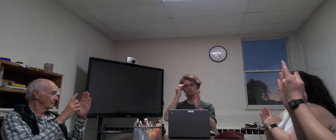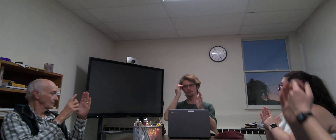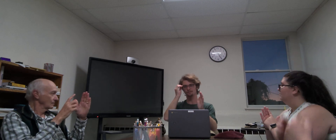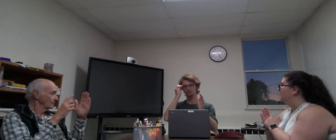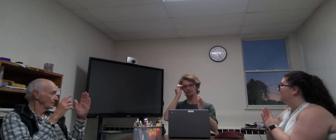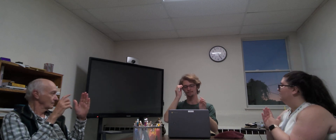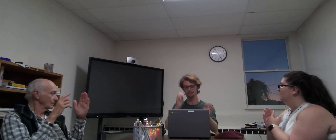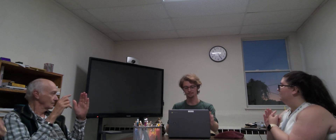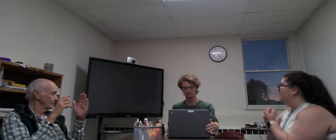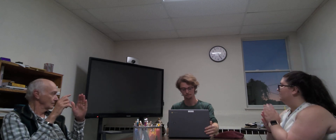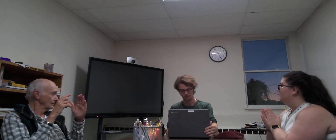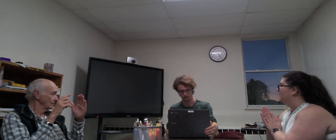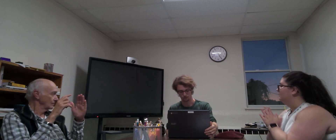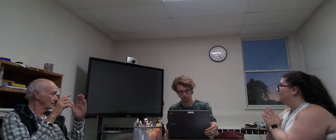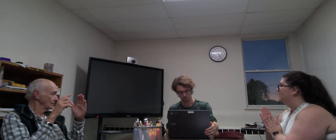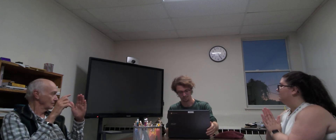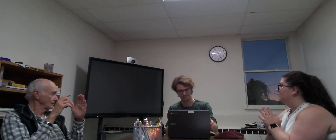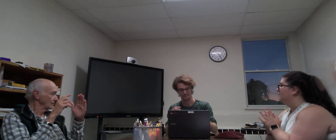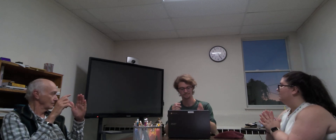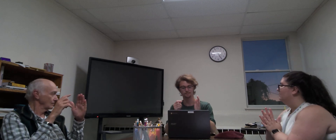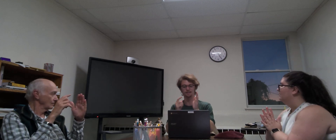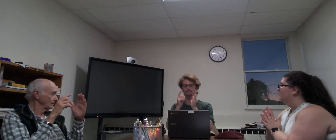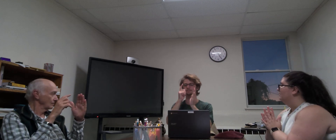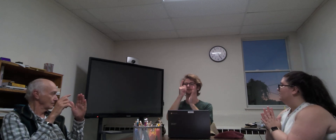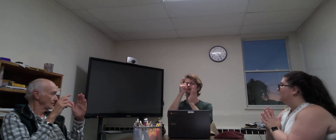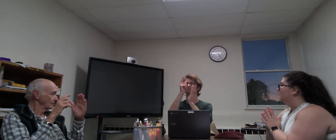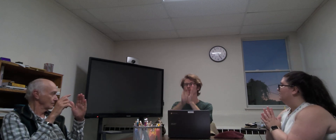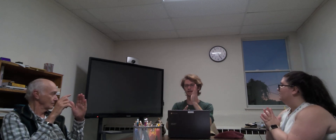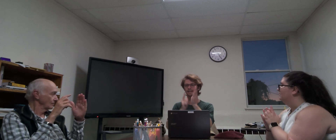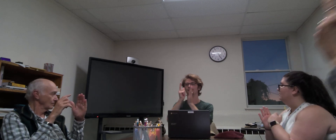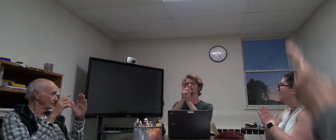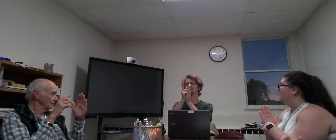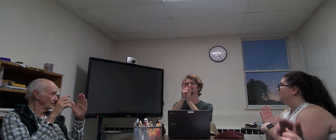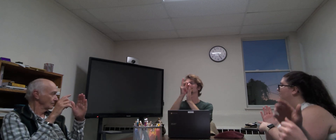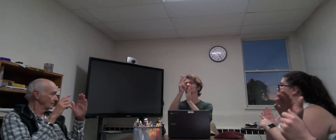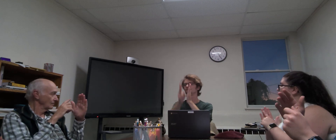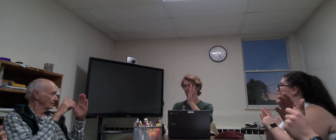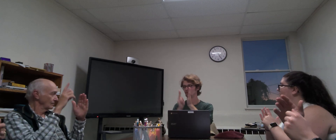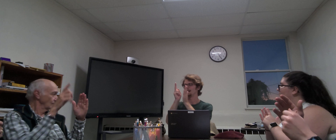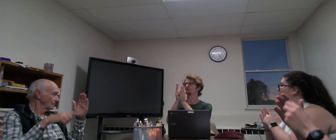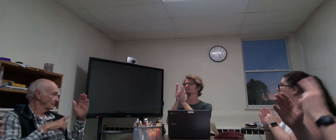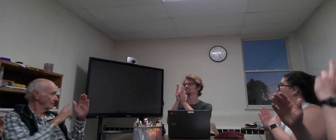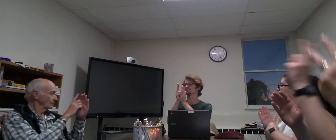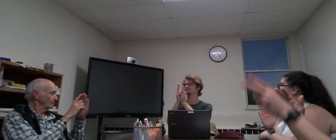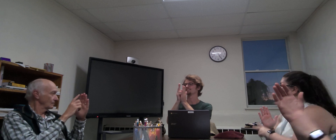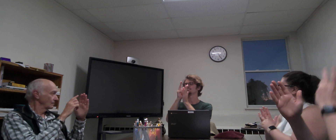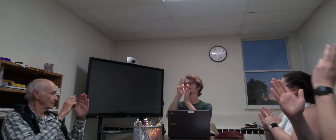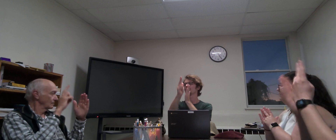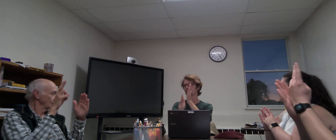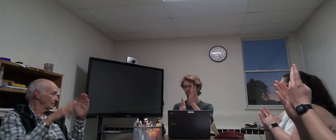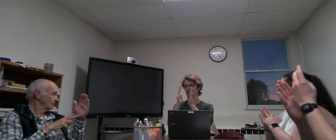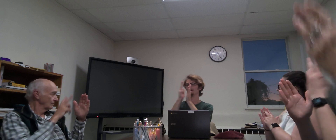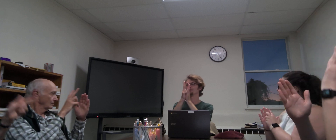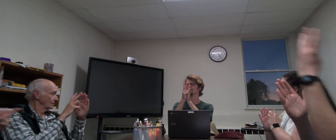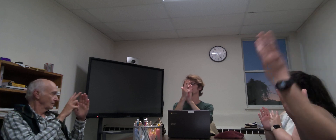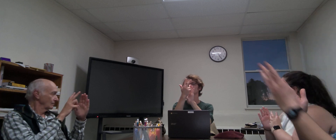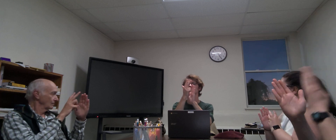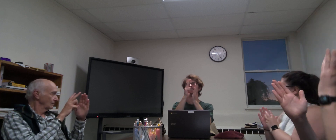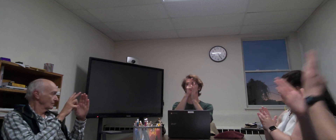works with your numeral signs. You have 1 hour, 2 hours, 3 hours. You do